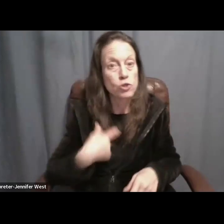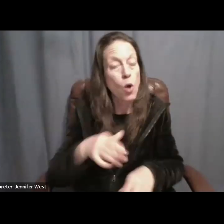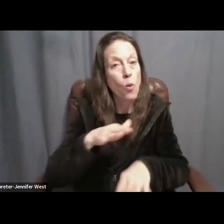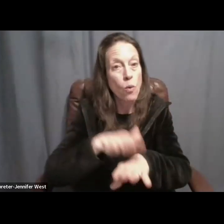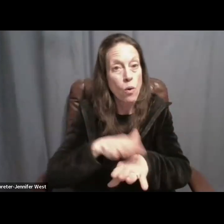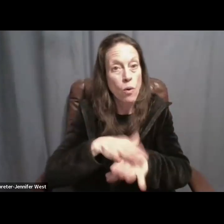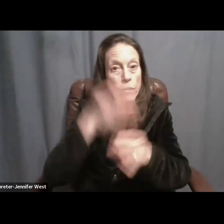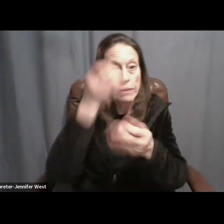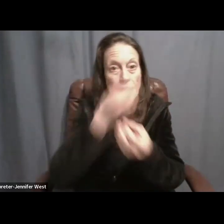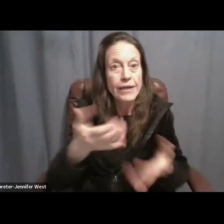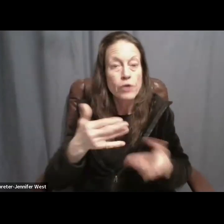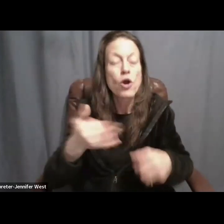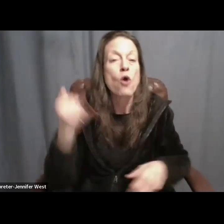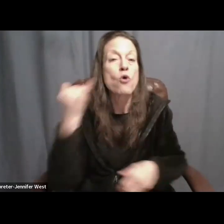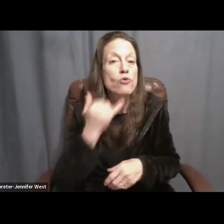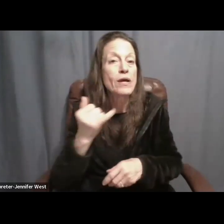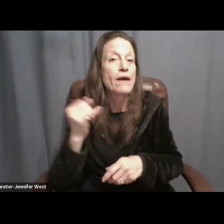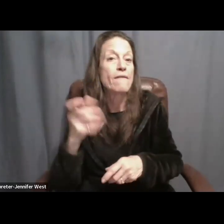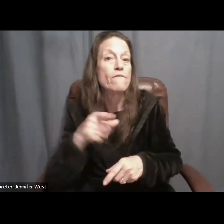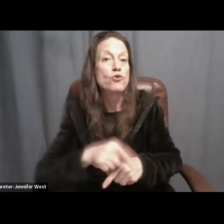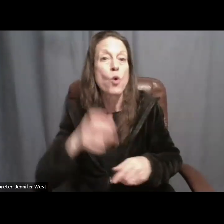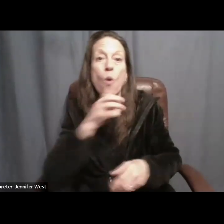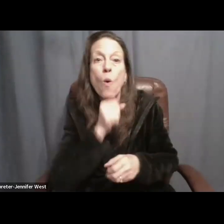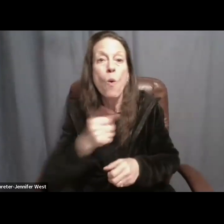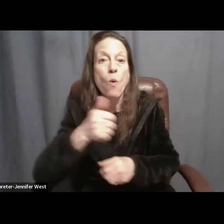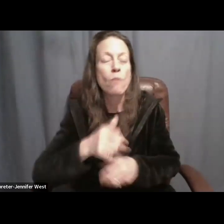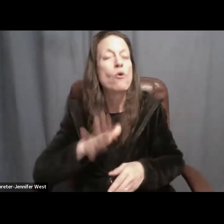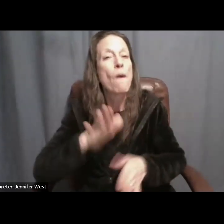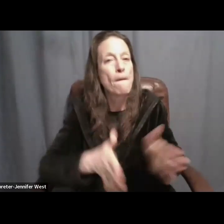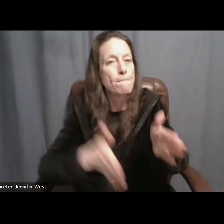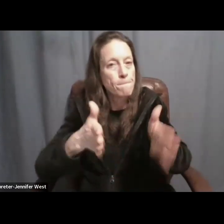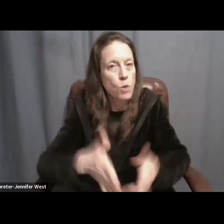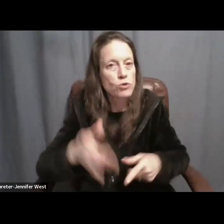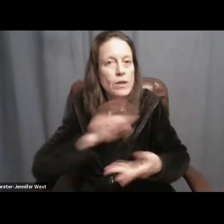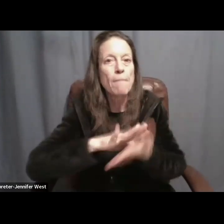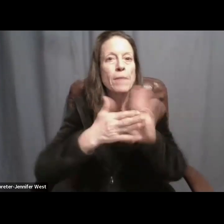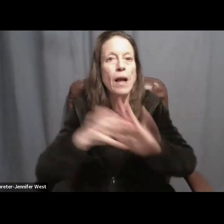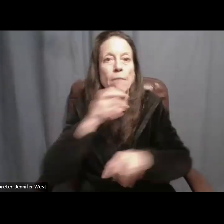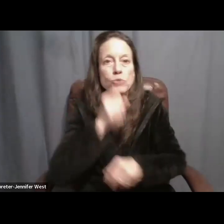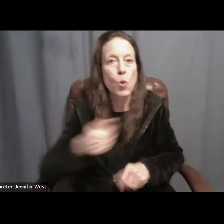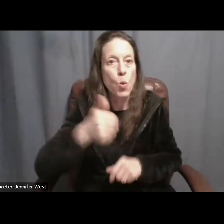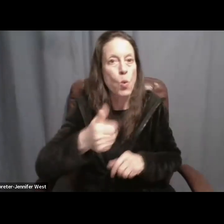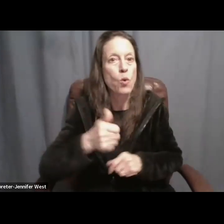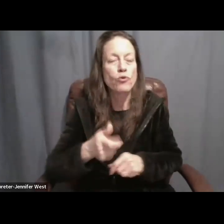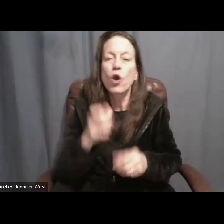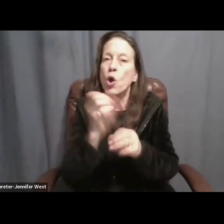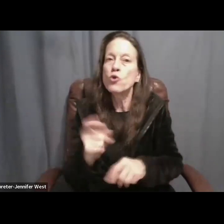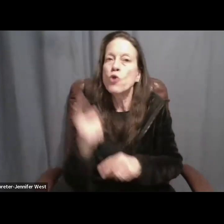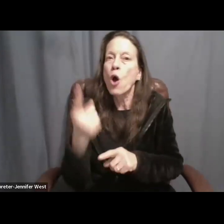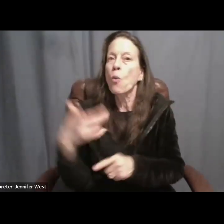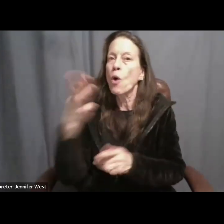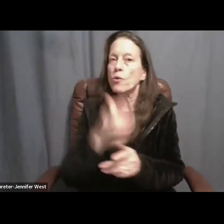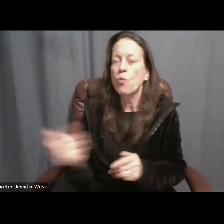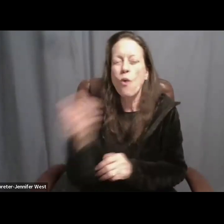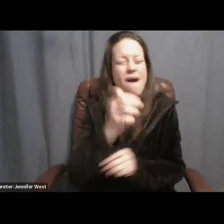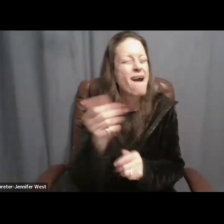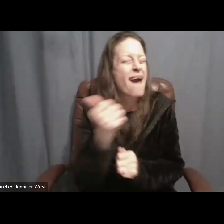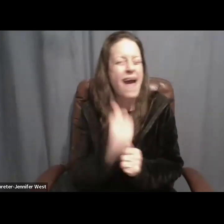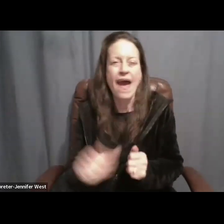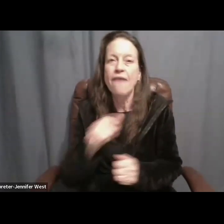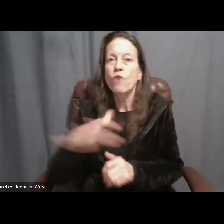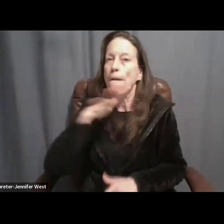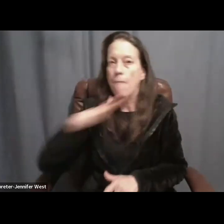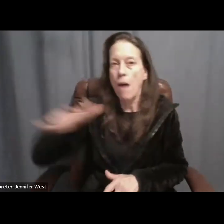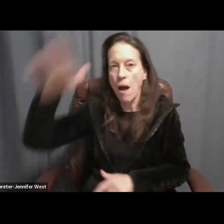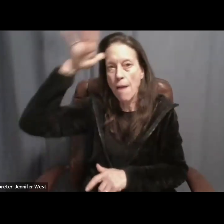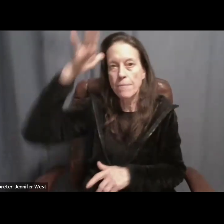your young person gets older. You want to have, no one will ever place the mom and the dad, but you need to have people